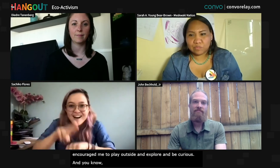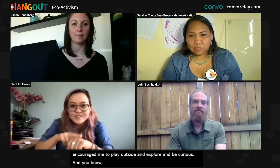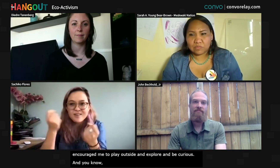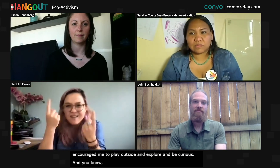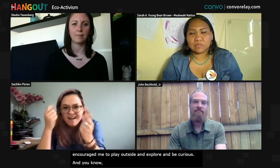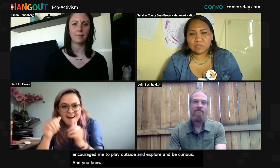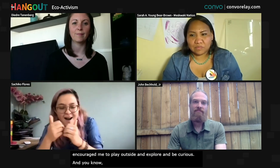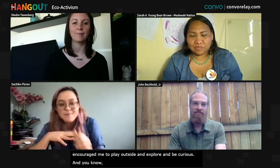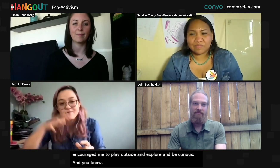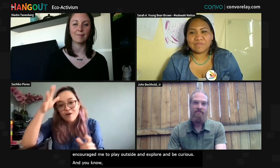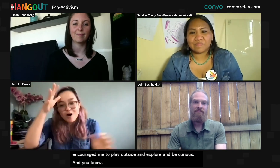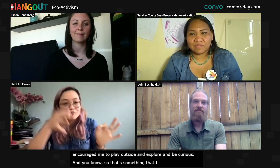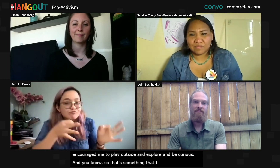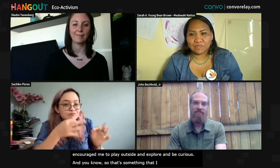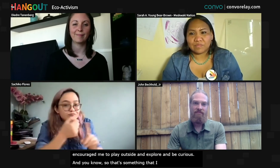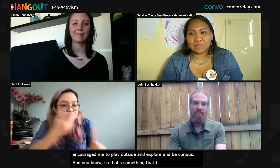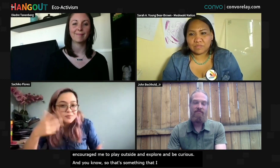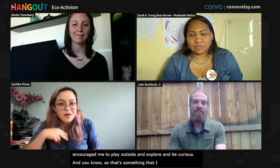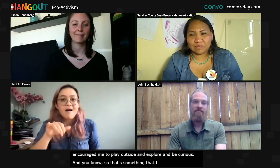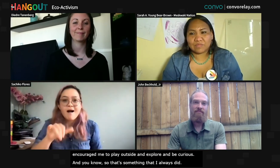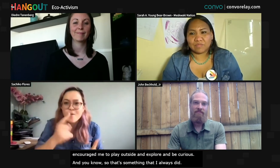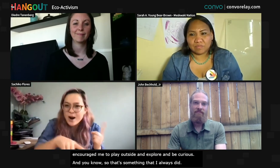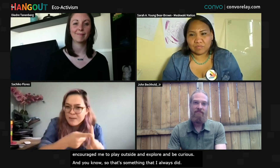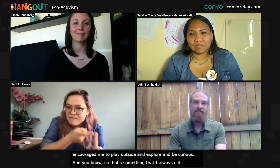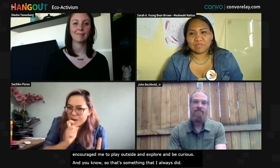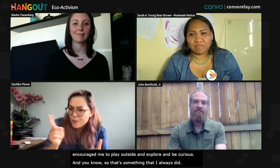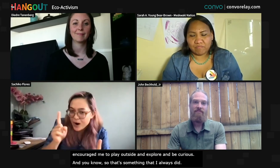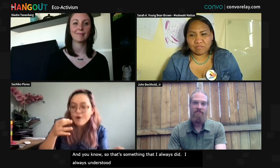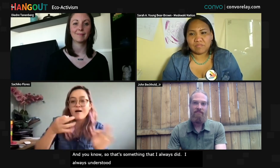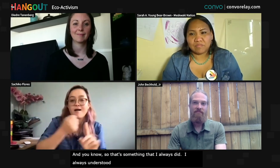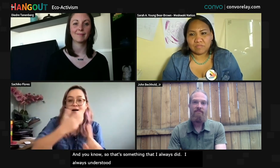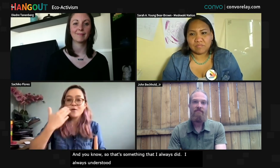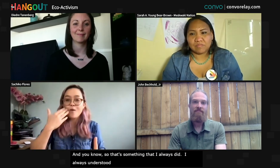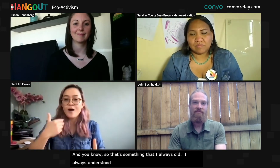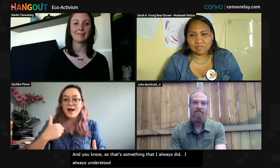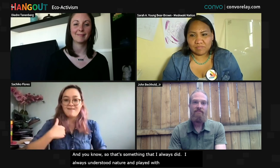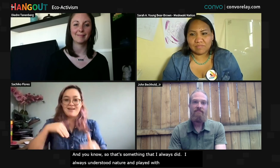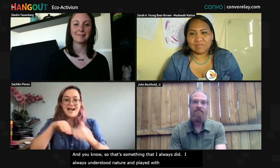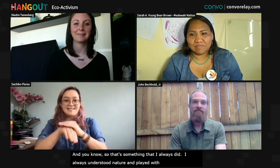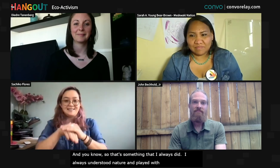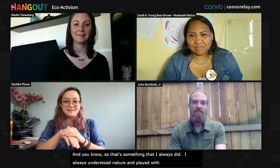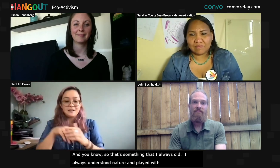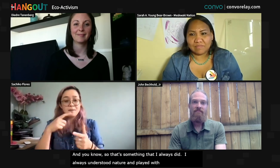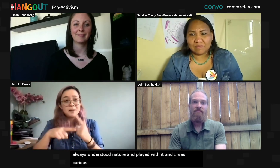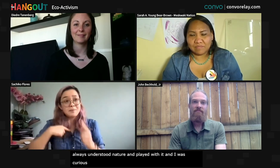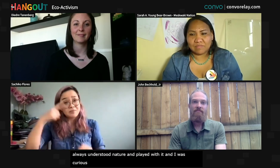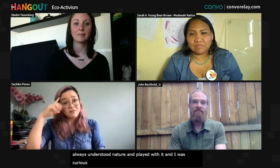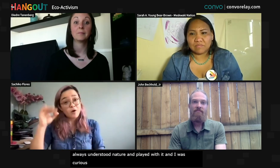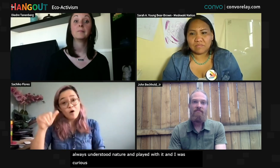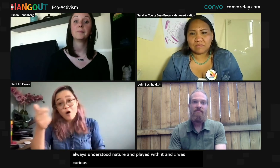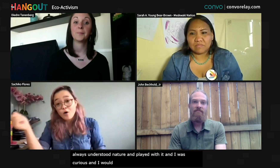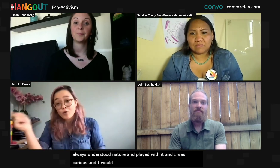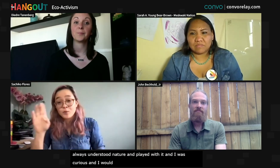always did. I always understood nature and played with it. And I was curious and I would ask questions like, where is that from? So I had